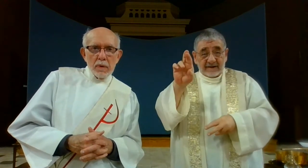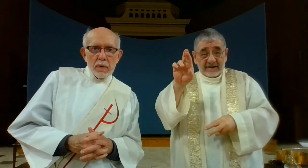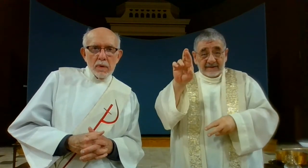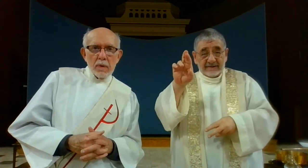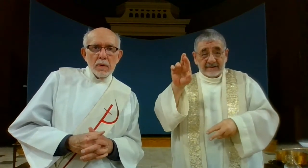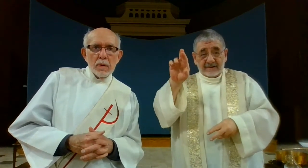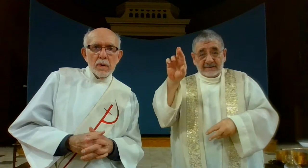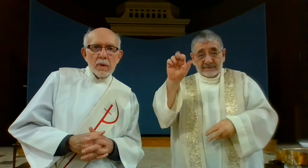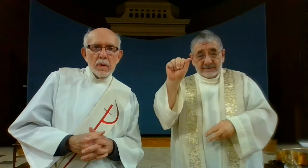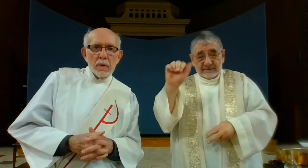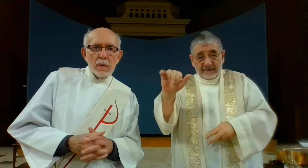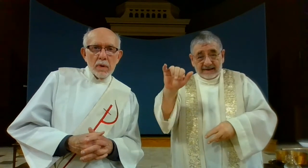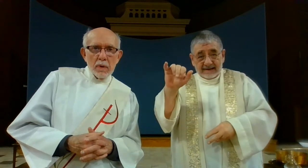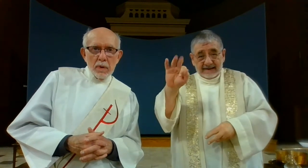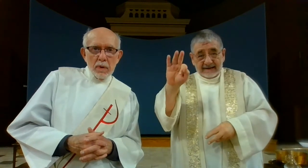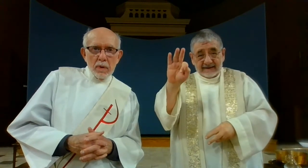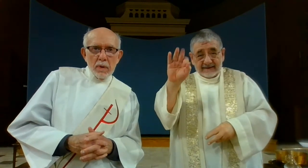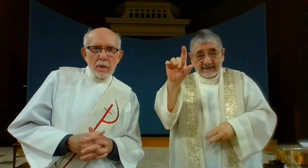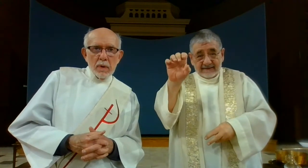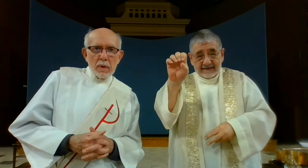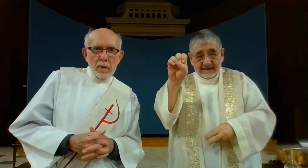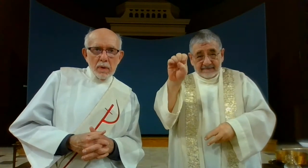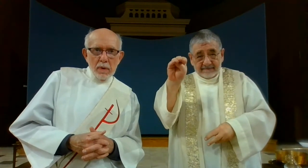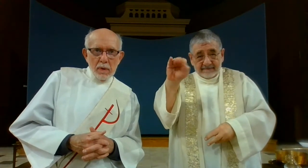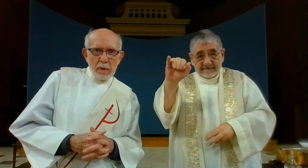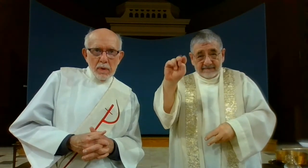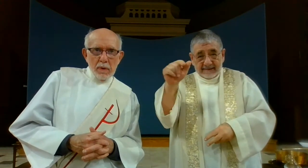Father Ray Fleming,